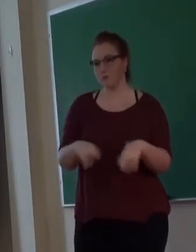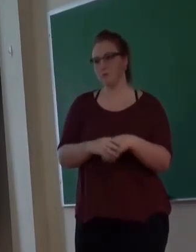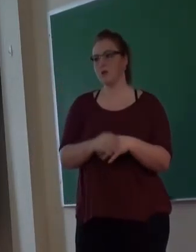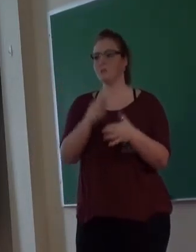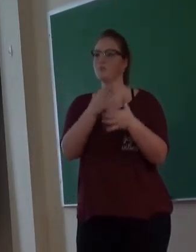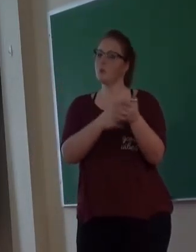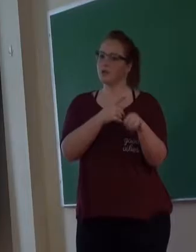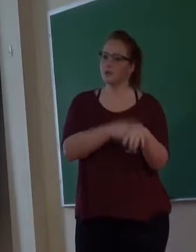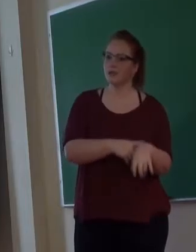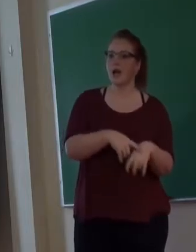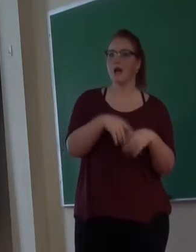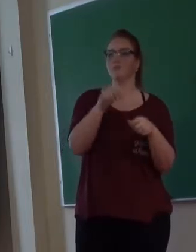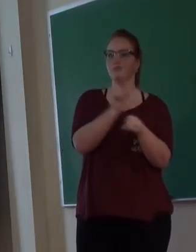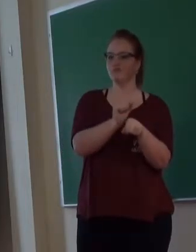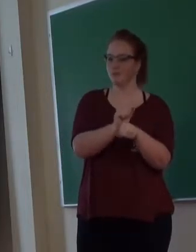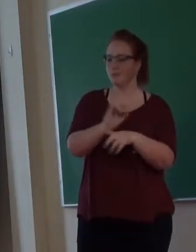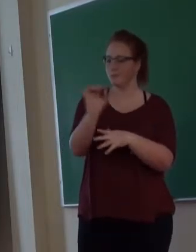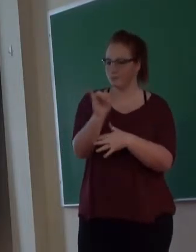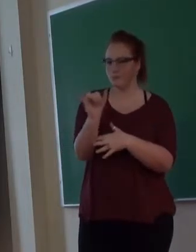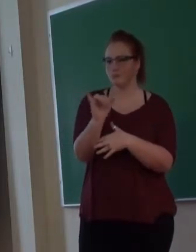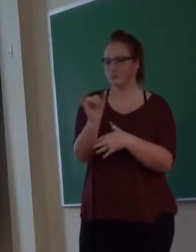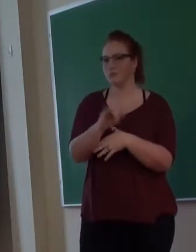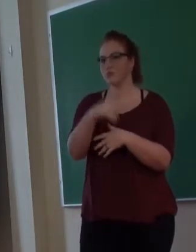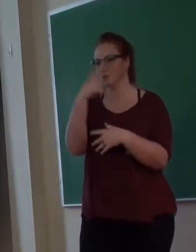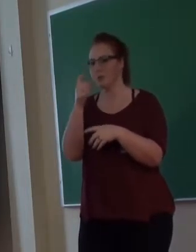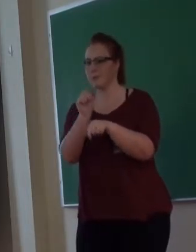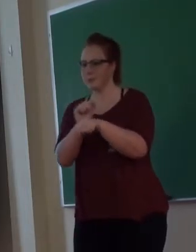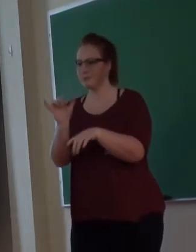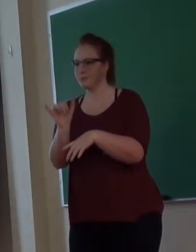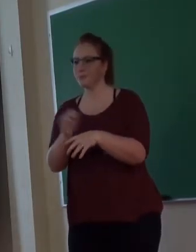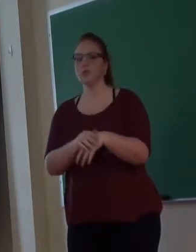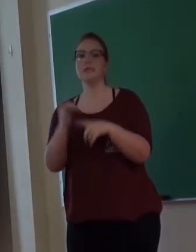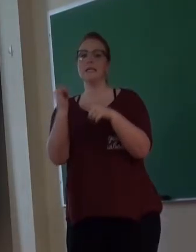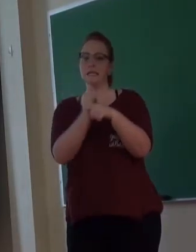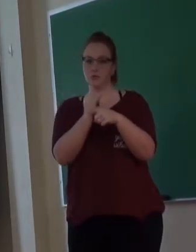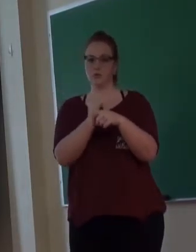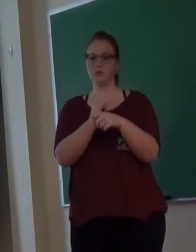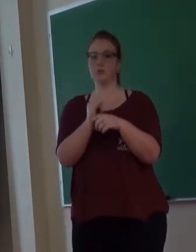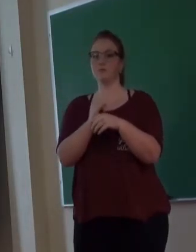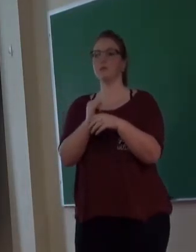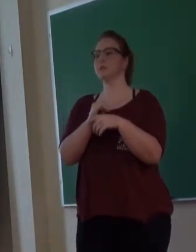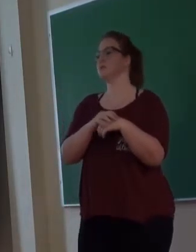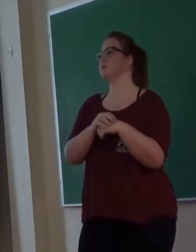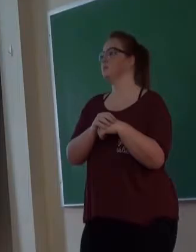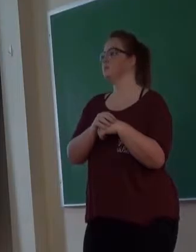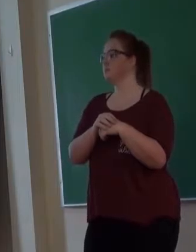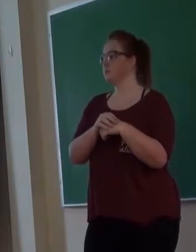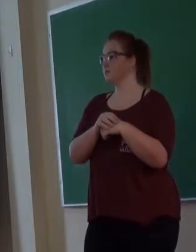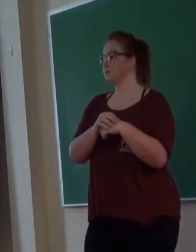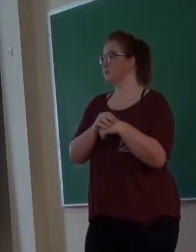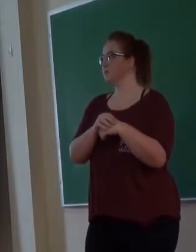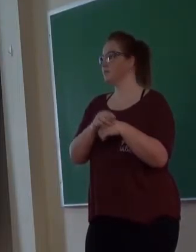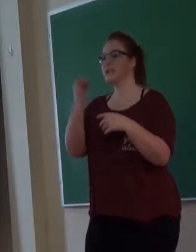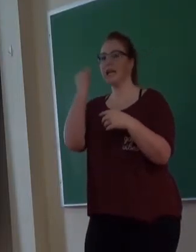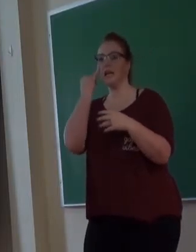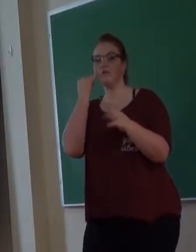and summer jobs are something that you would include as well. Internships, whether you are required by your major to